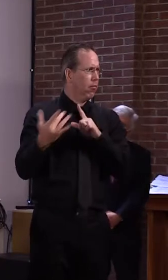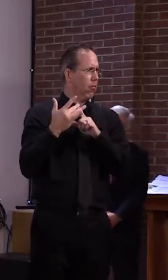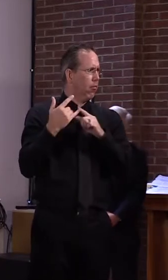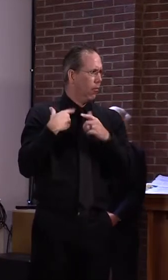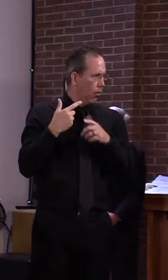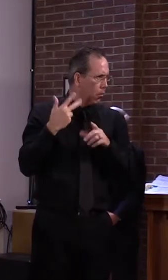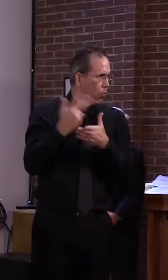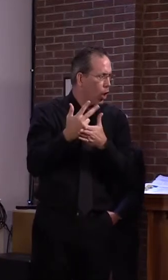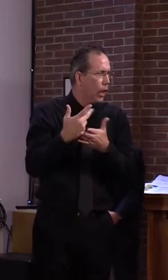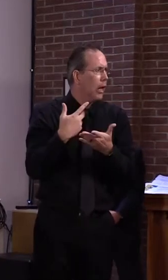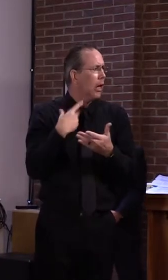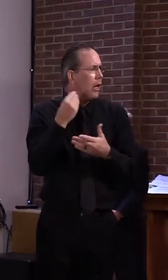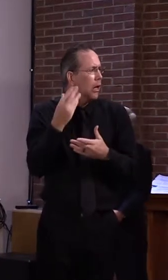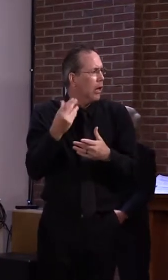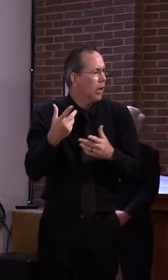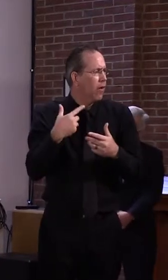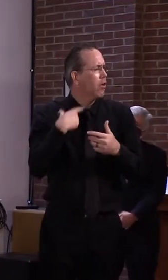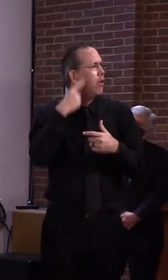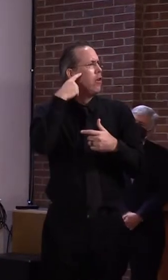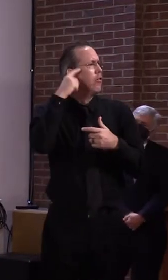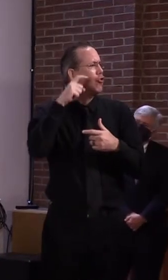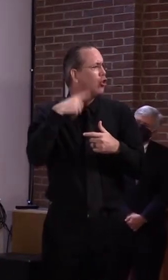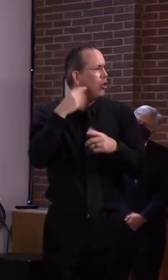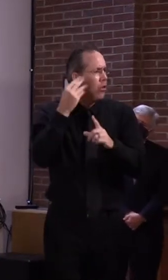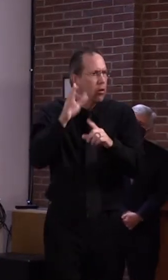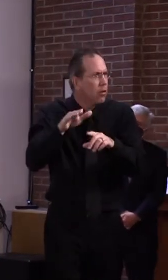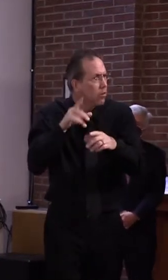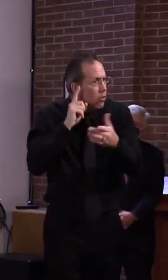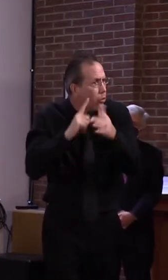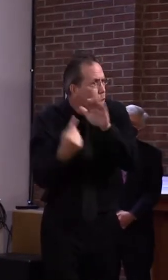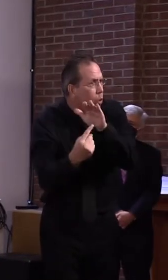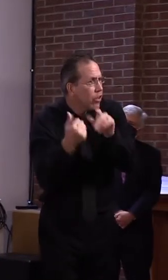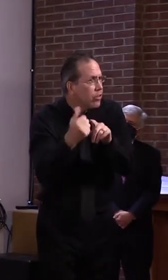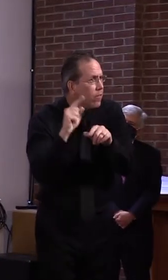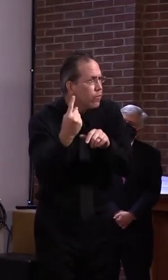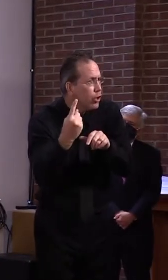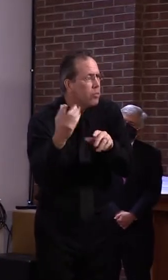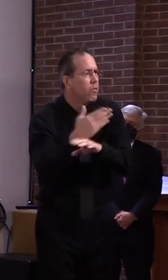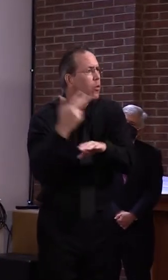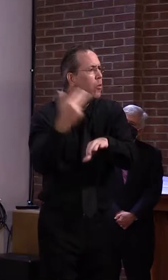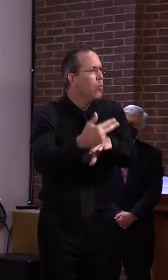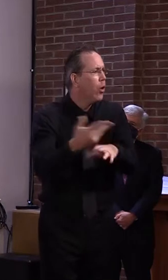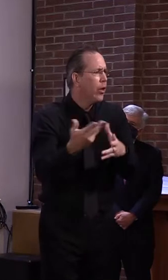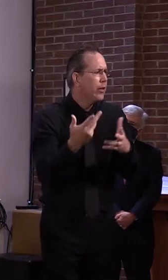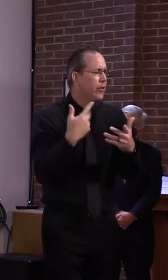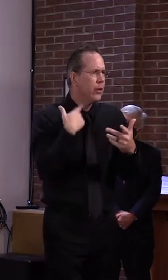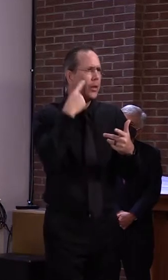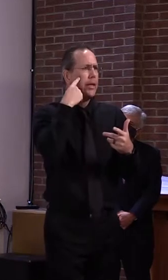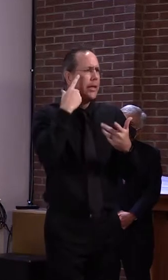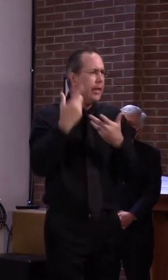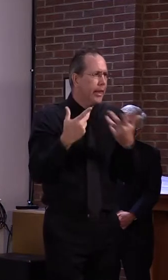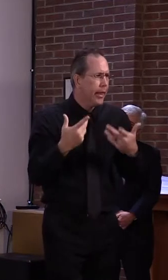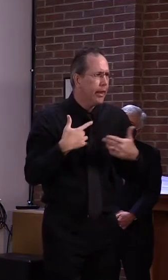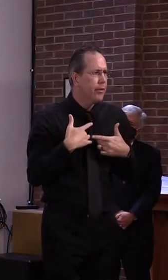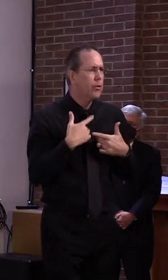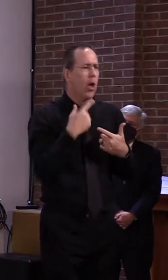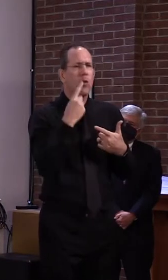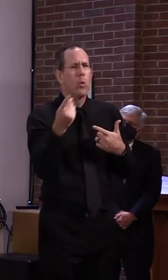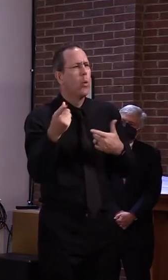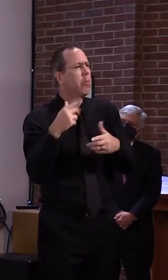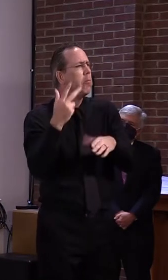of the state or to where they had left off or whatever, but they usually leave